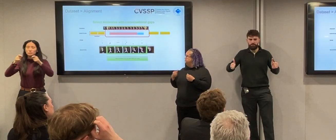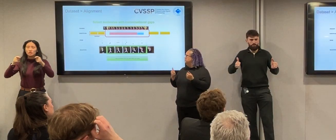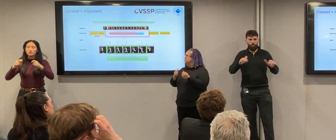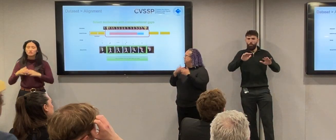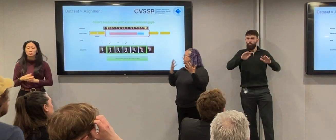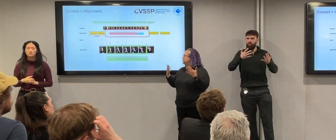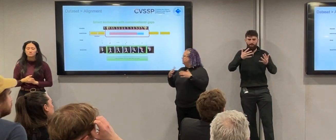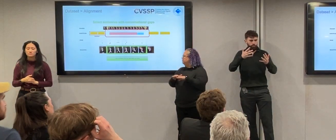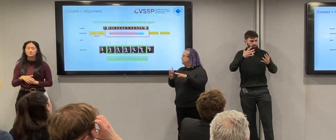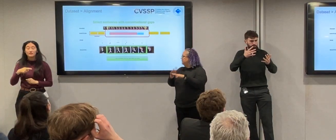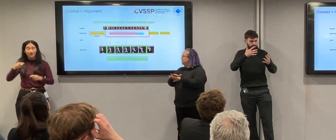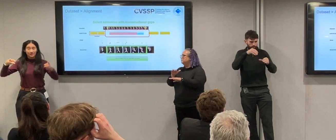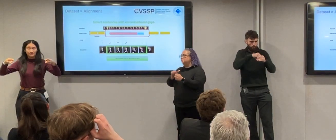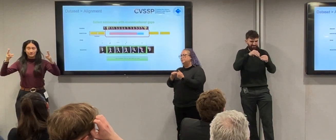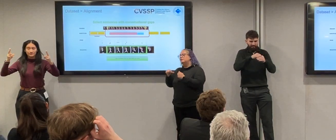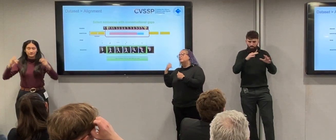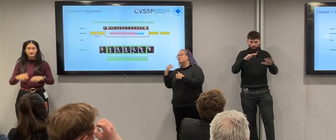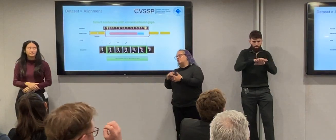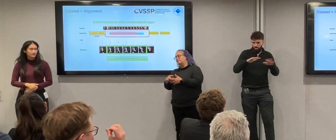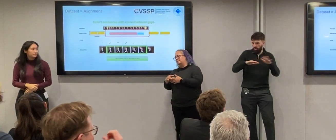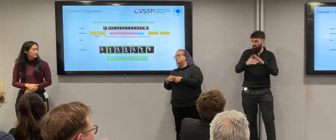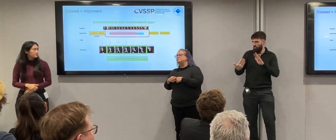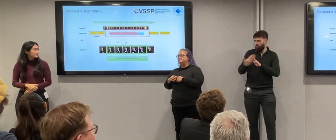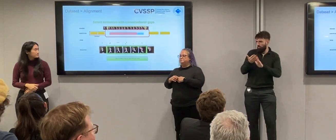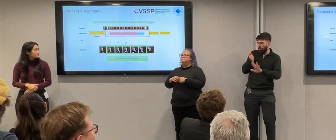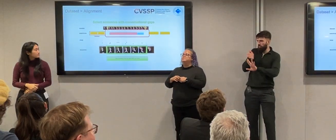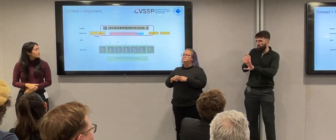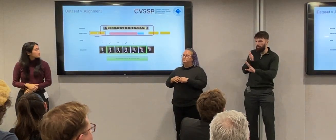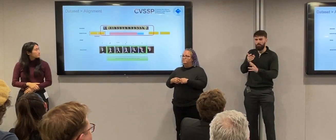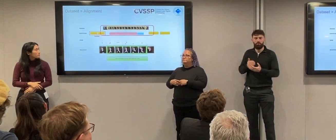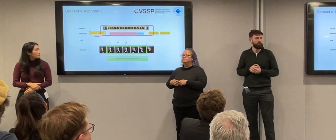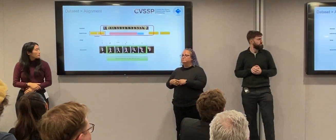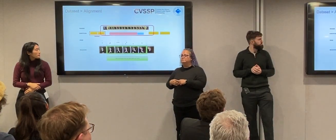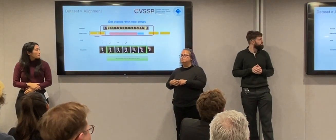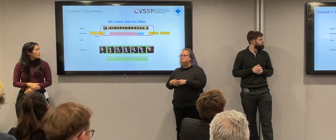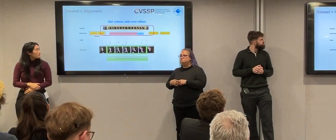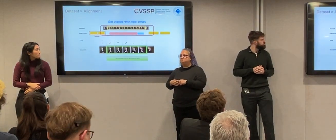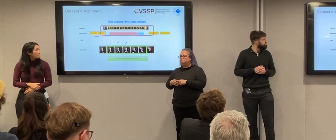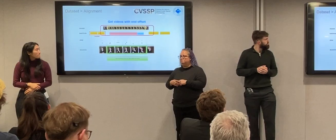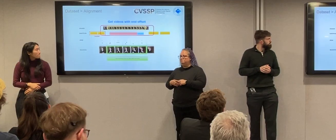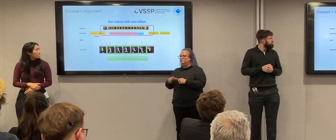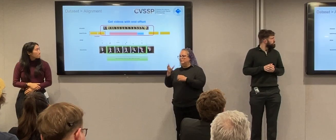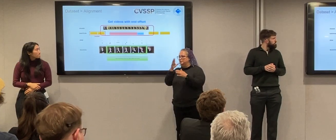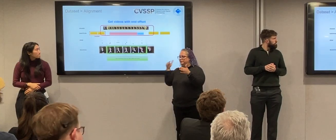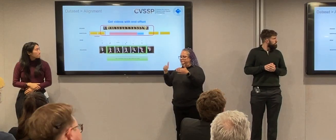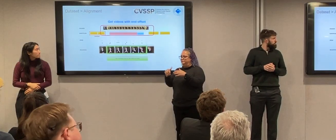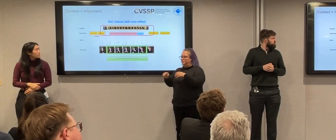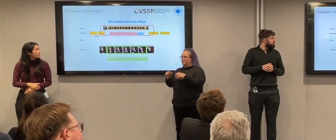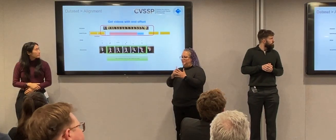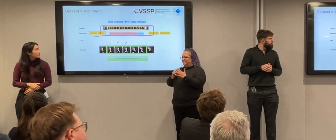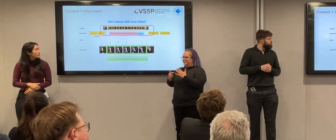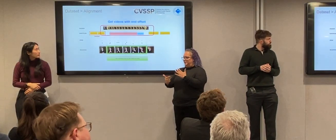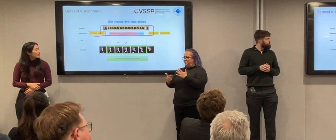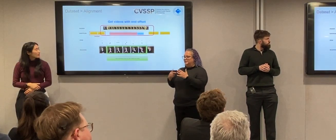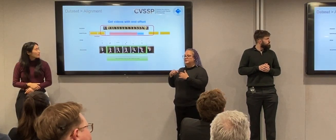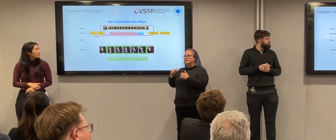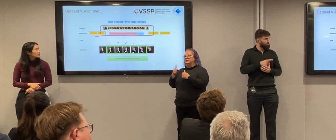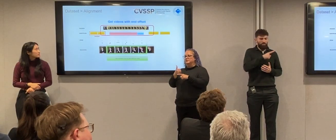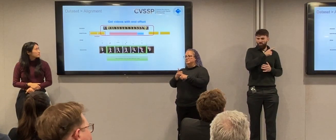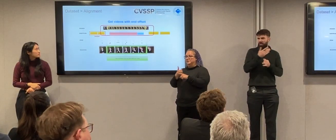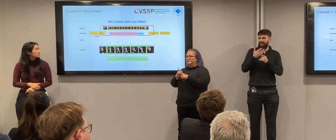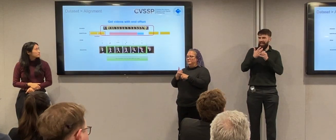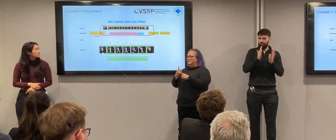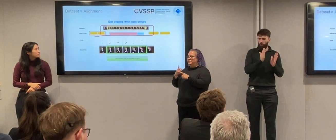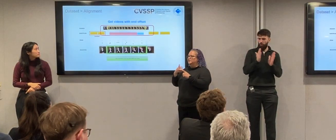overlapping with other content. So we target these sequences with an additional end offset